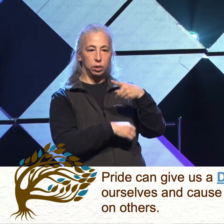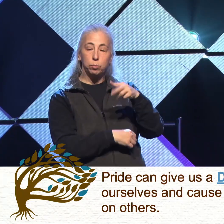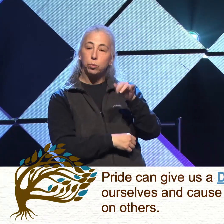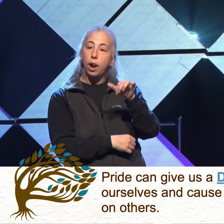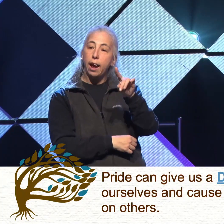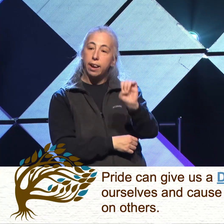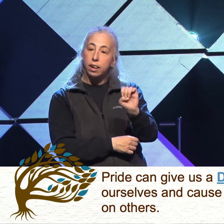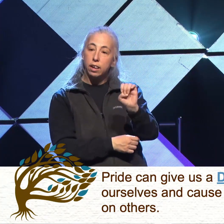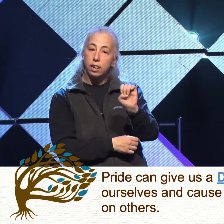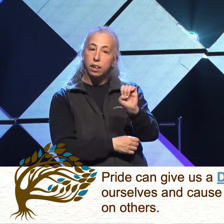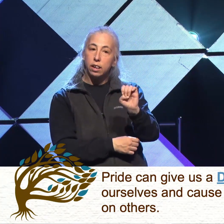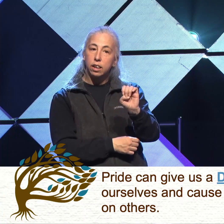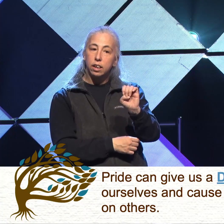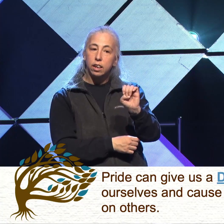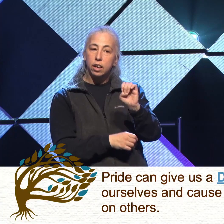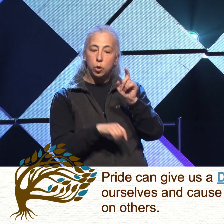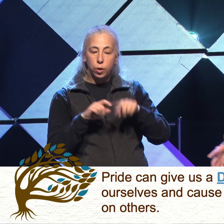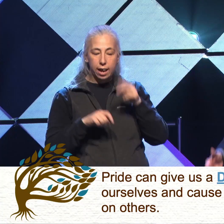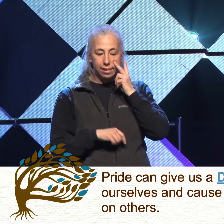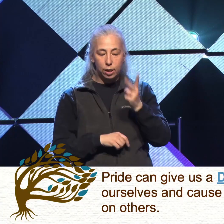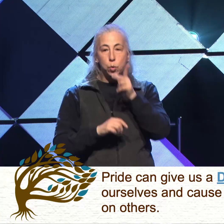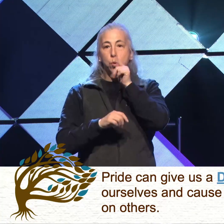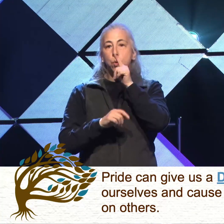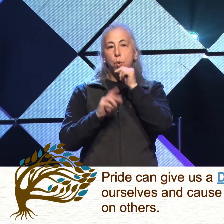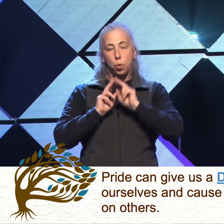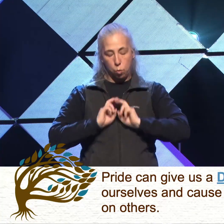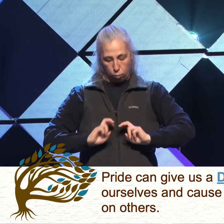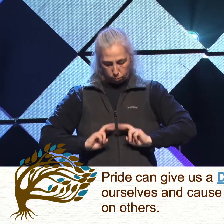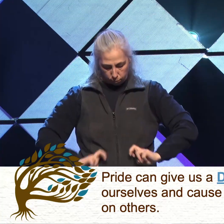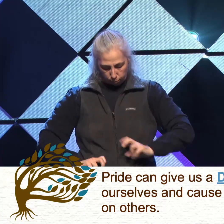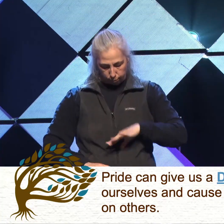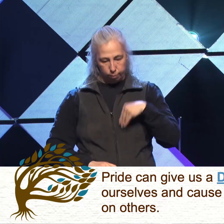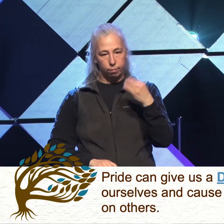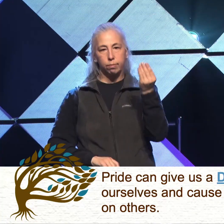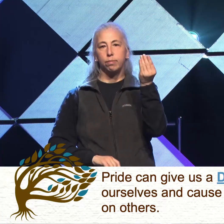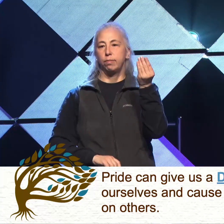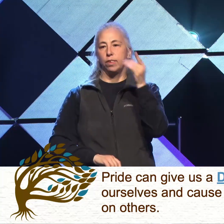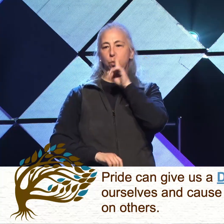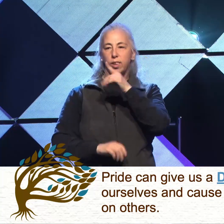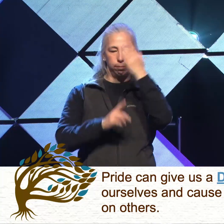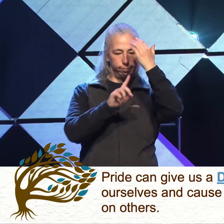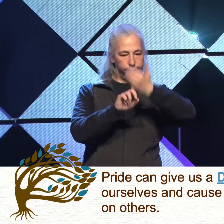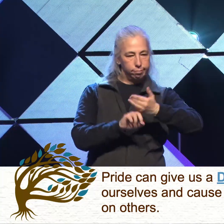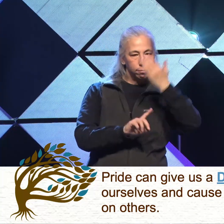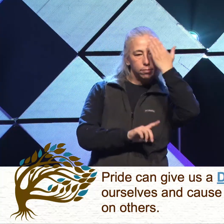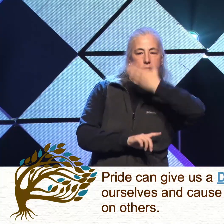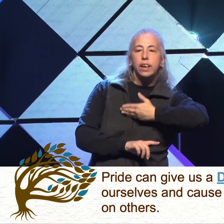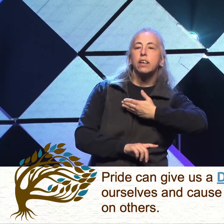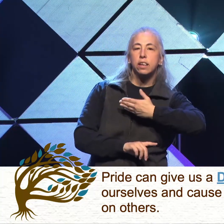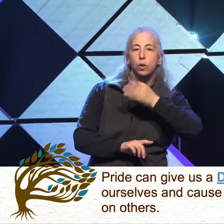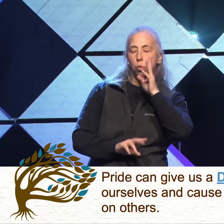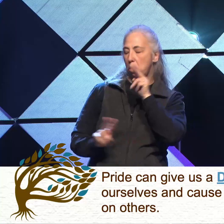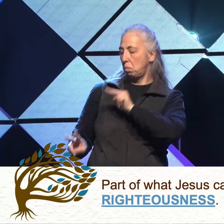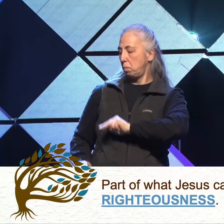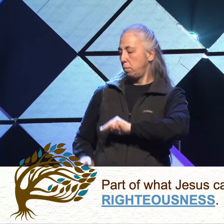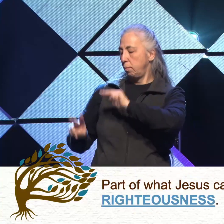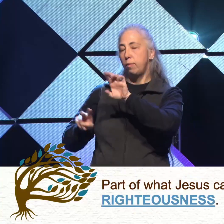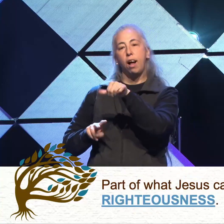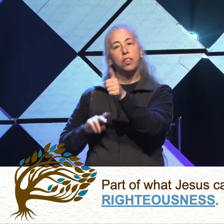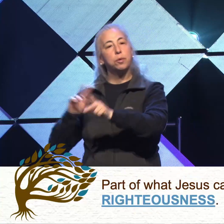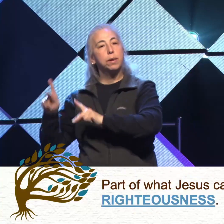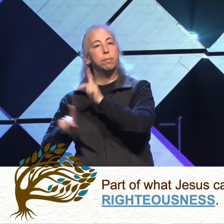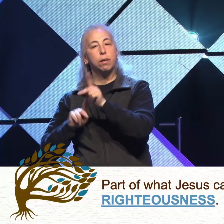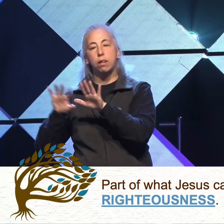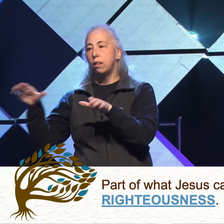for who we are, really, and we look down on other people. And part of what Jesus came to do was